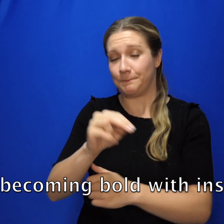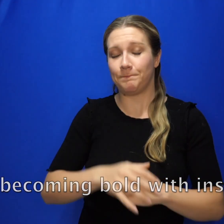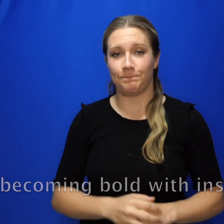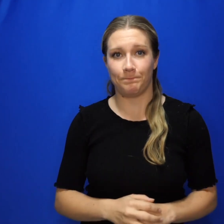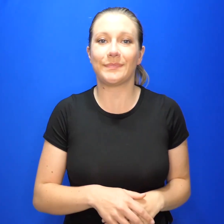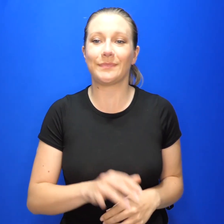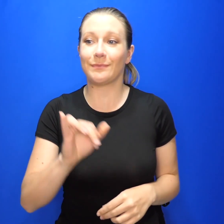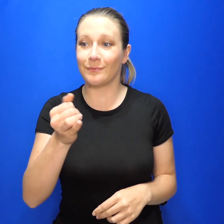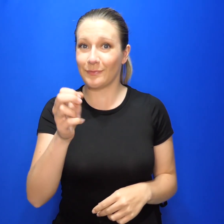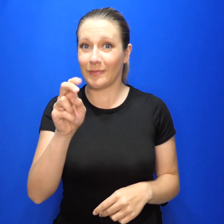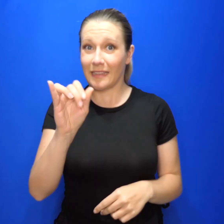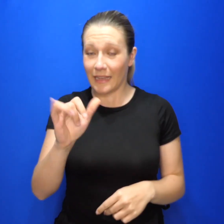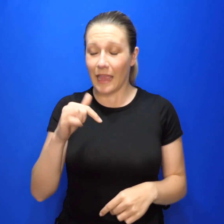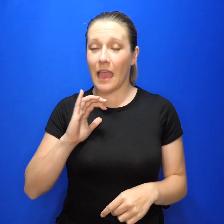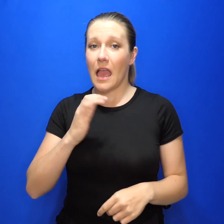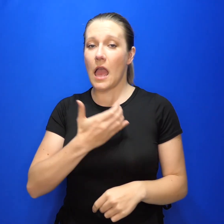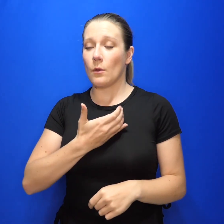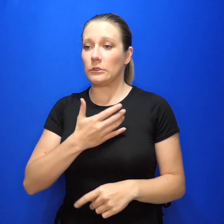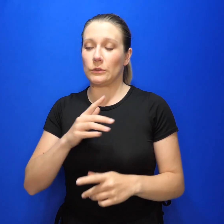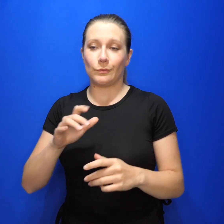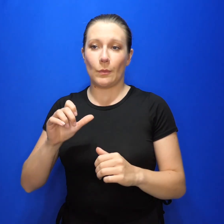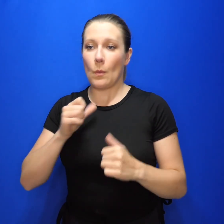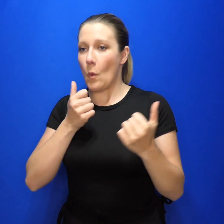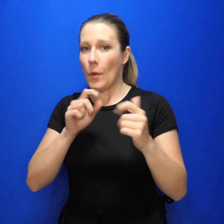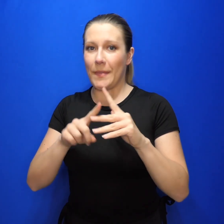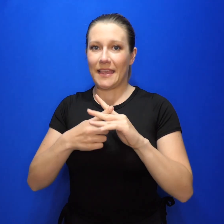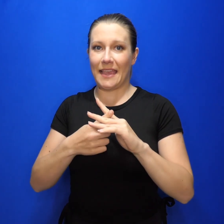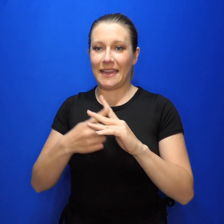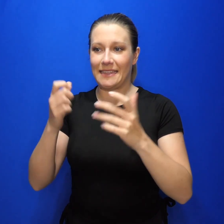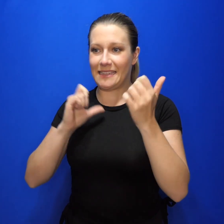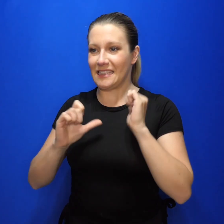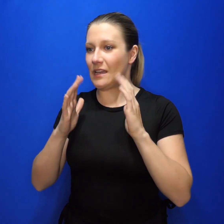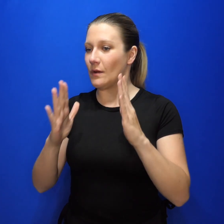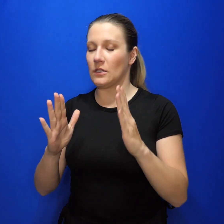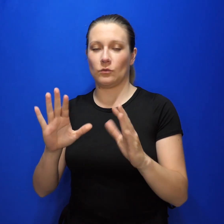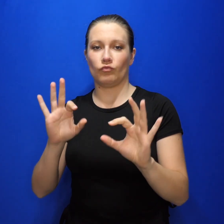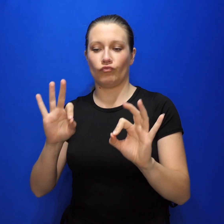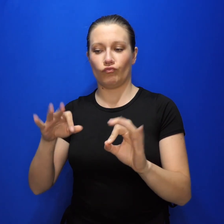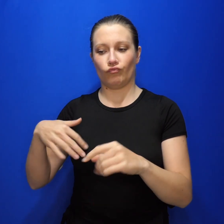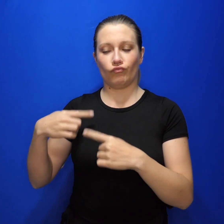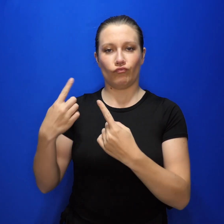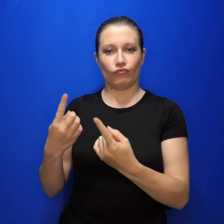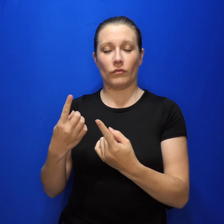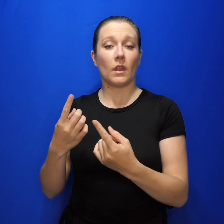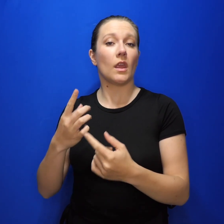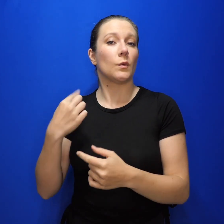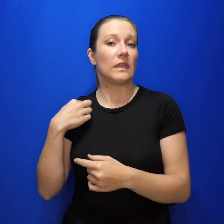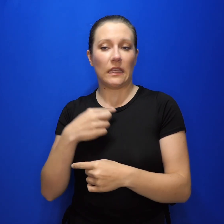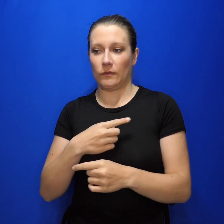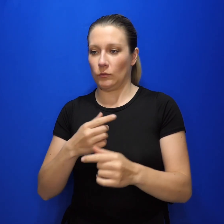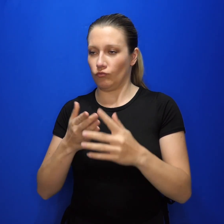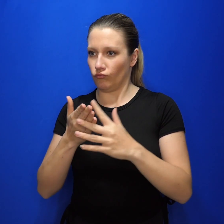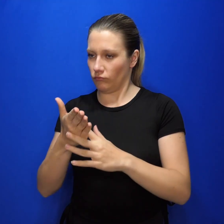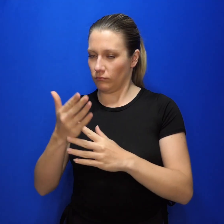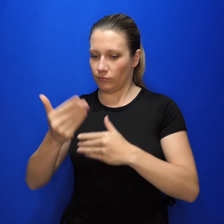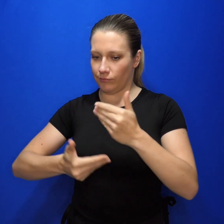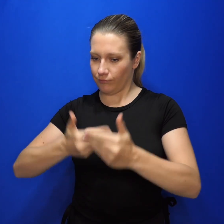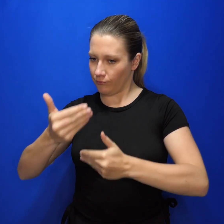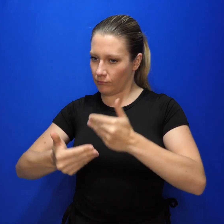Jenny, our Bold Beginnings series is going along well. We are making our way through. So far, we have recorded and put